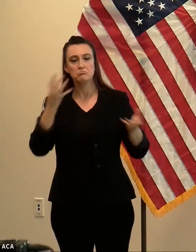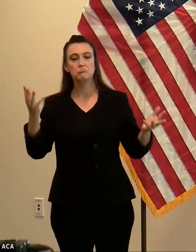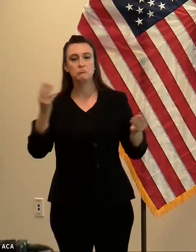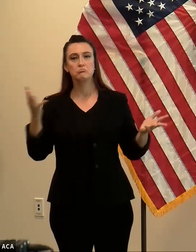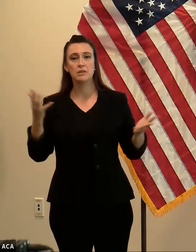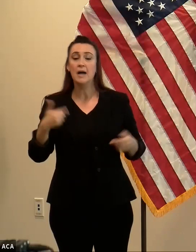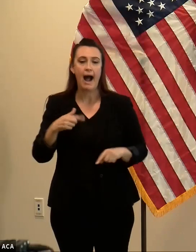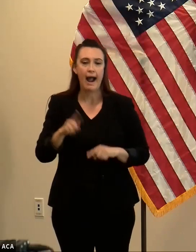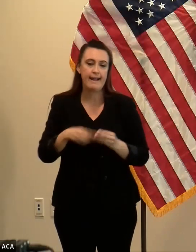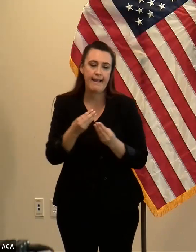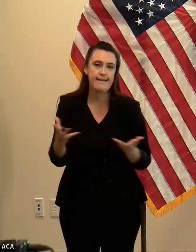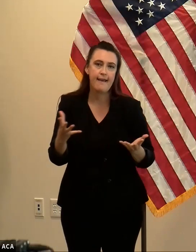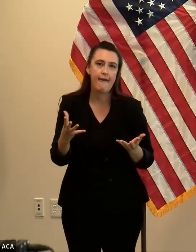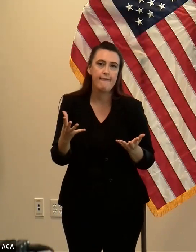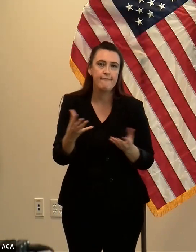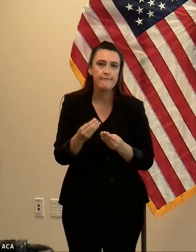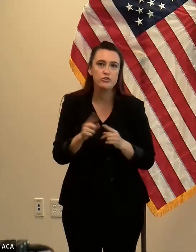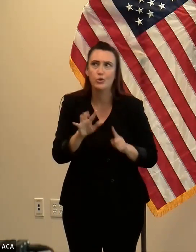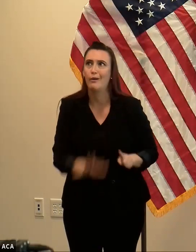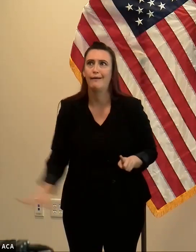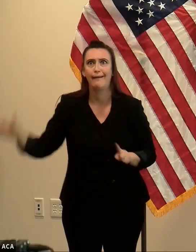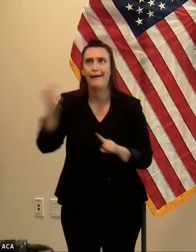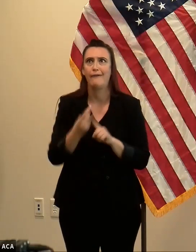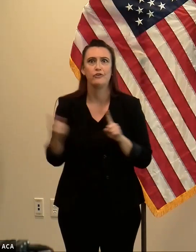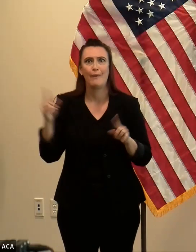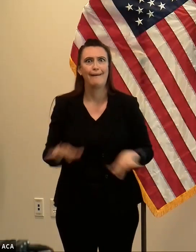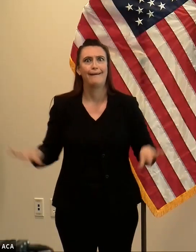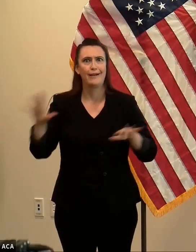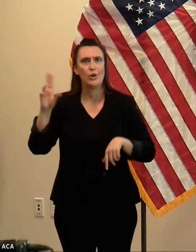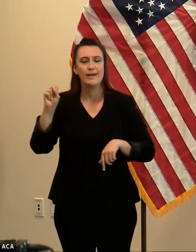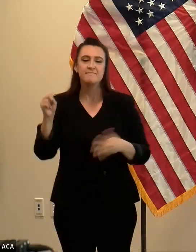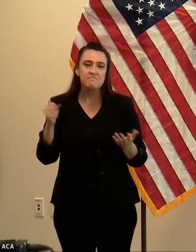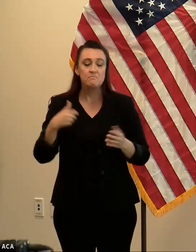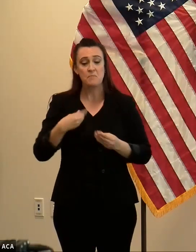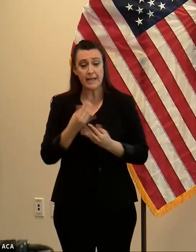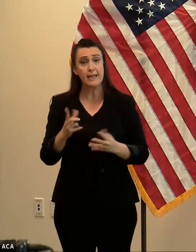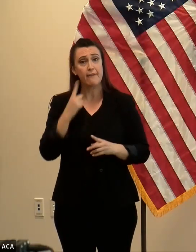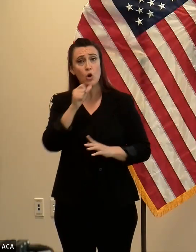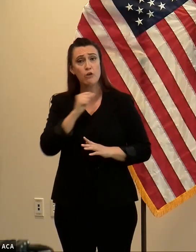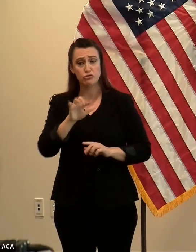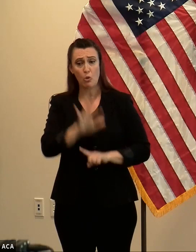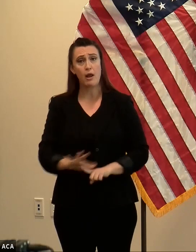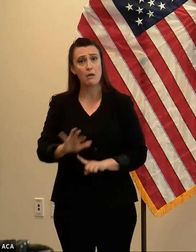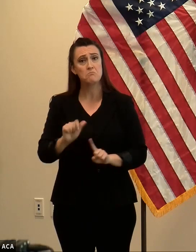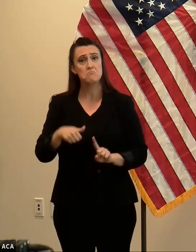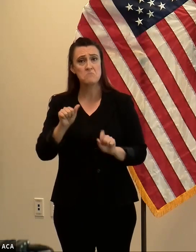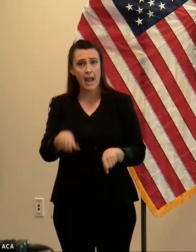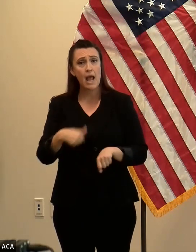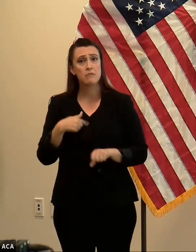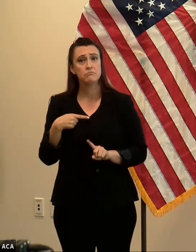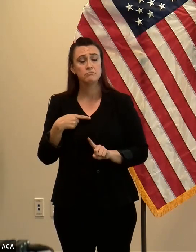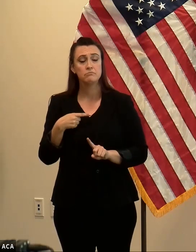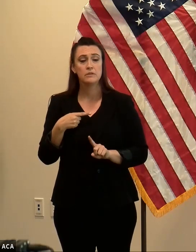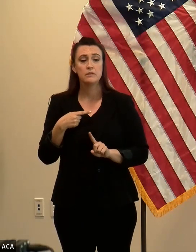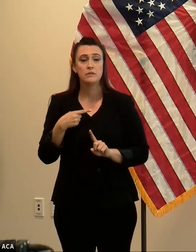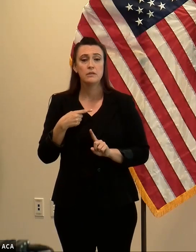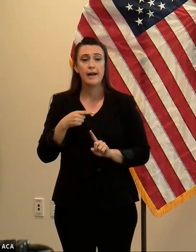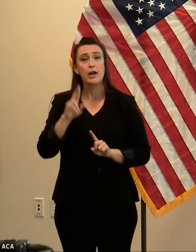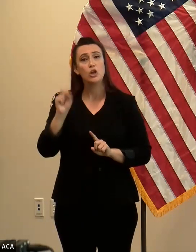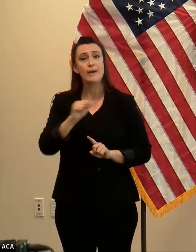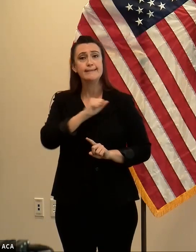I can't give guidance to the nation. I can give it for Arizona. And a United States senator